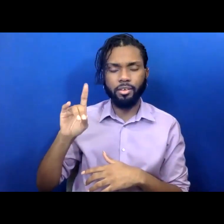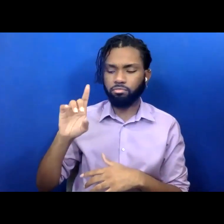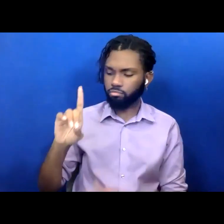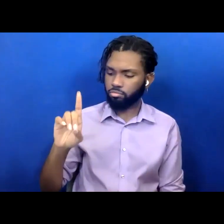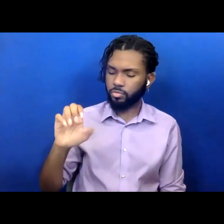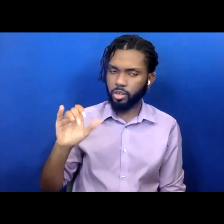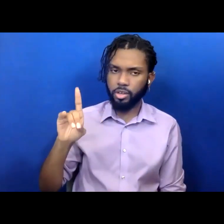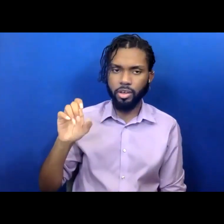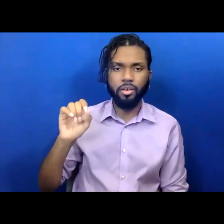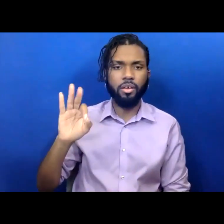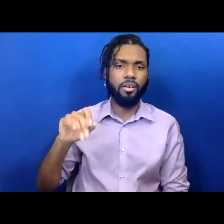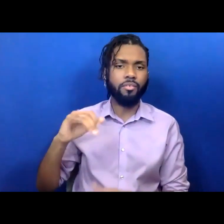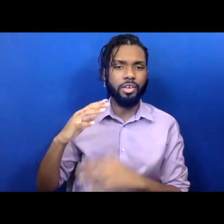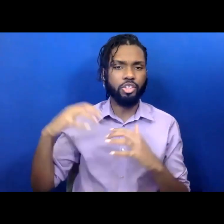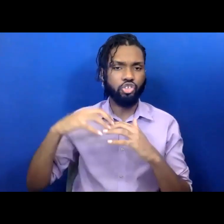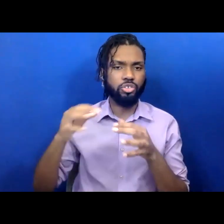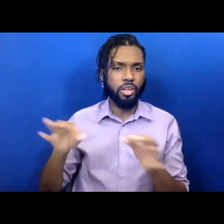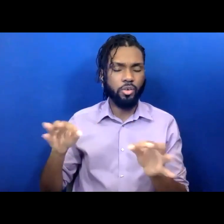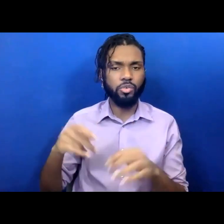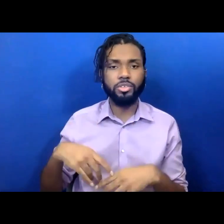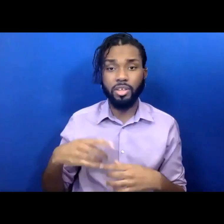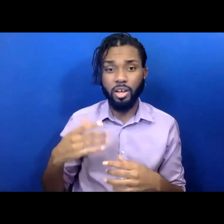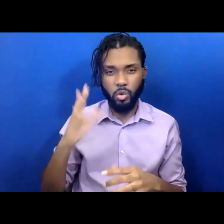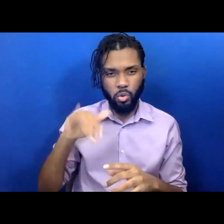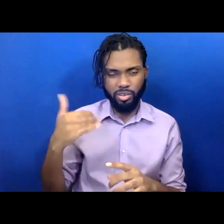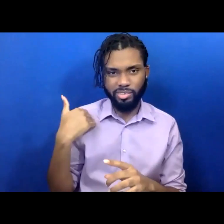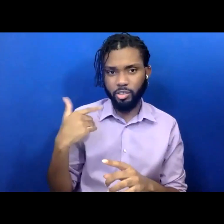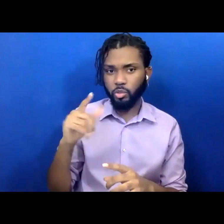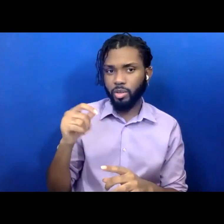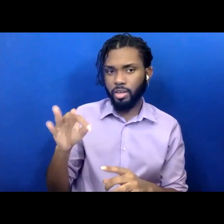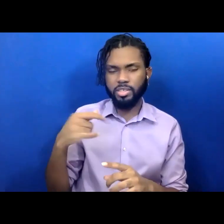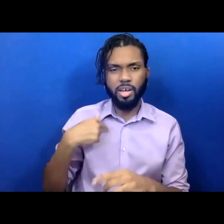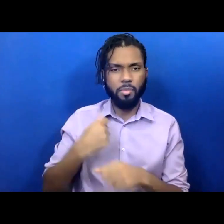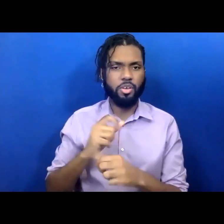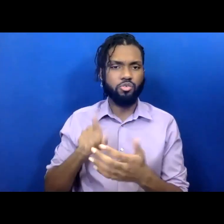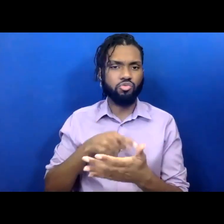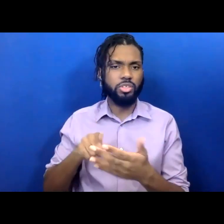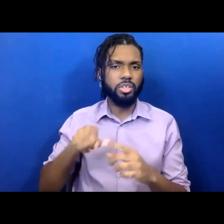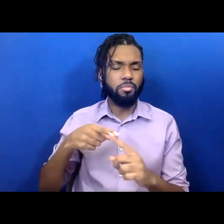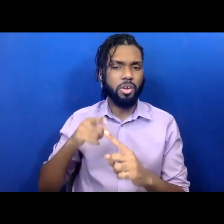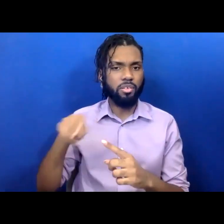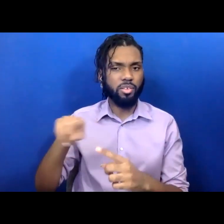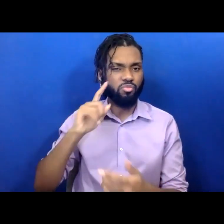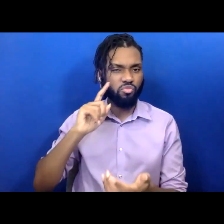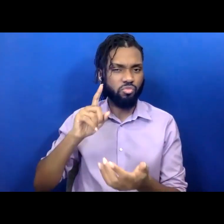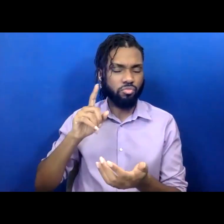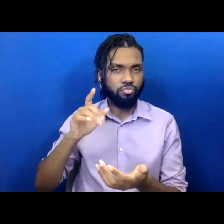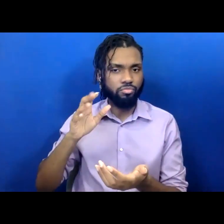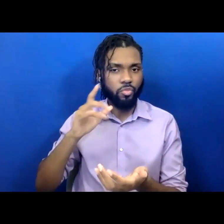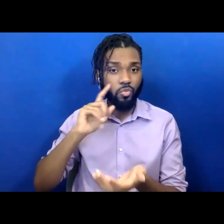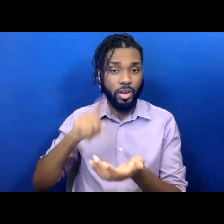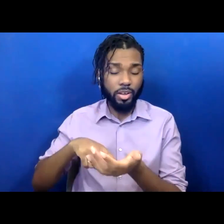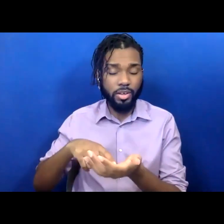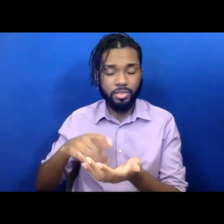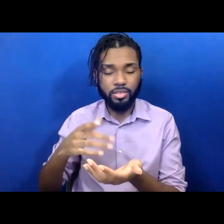of Indigenous Languages in 2019 and made a little bit of a critique of that, recognizing that in many cases, particularly from